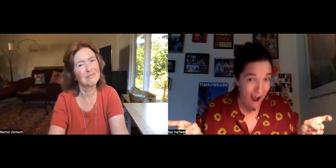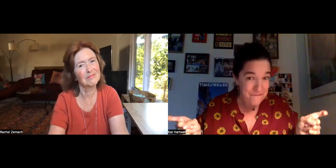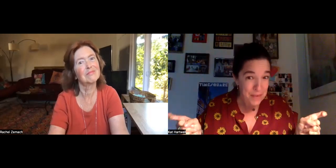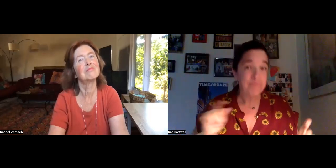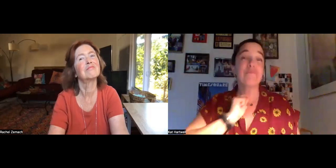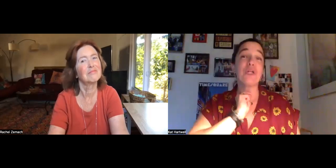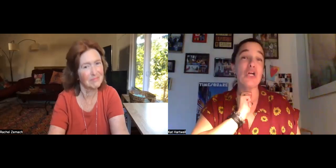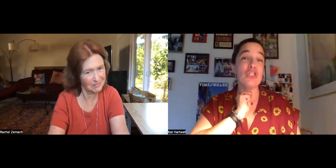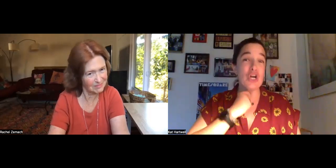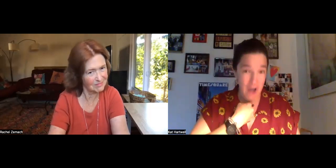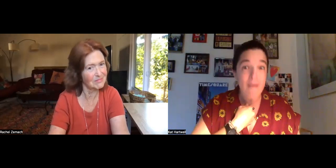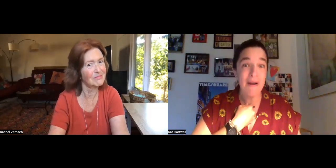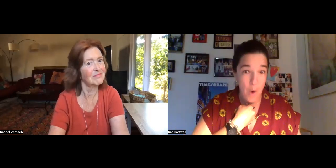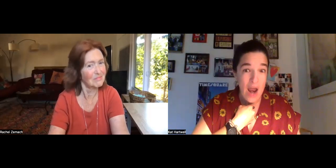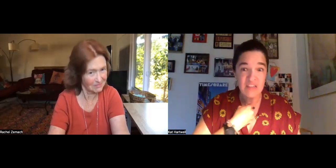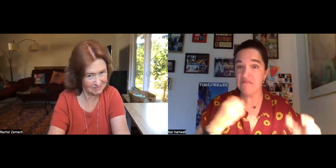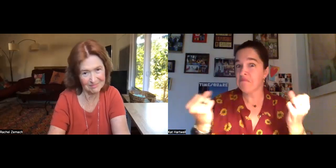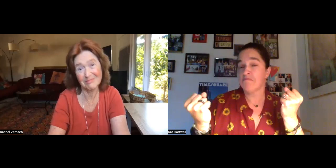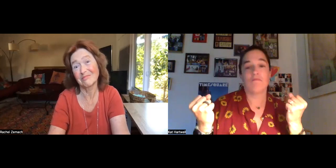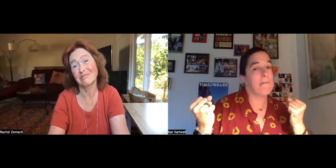off, turned up my voice.